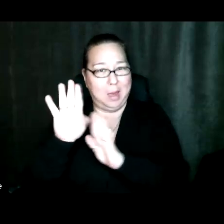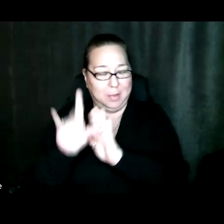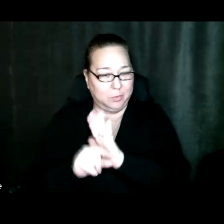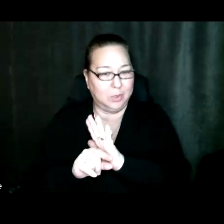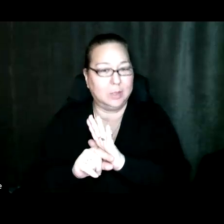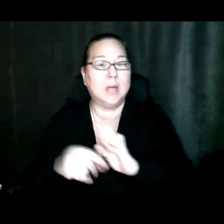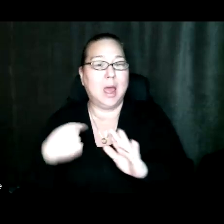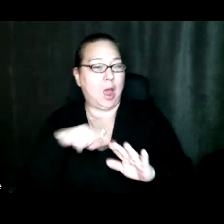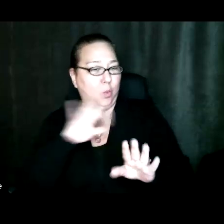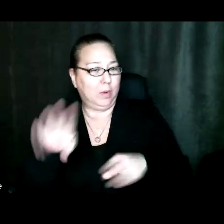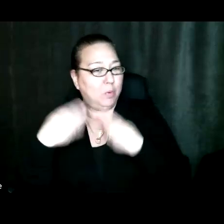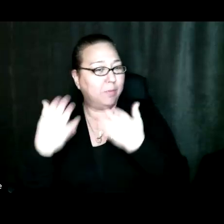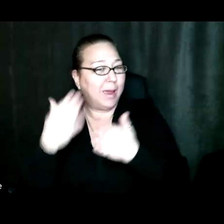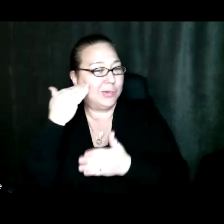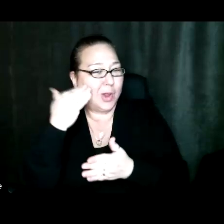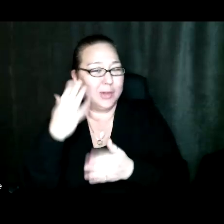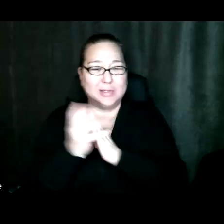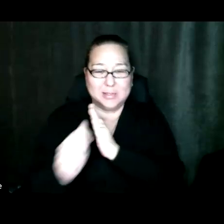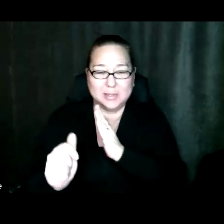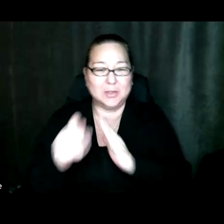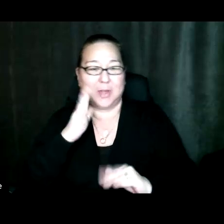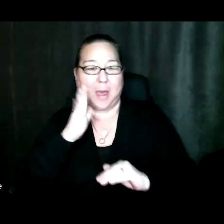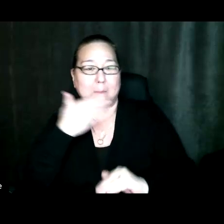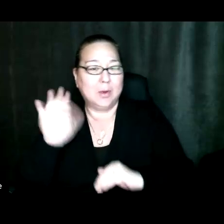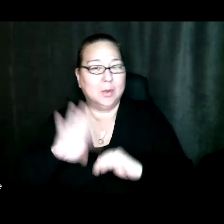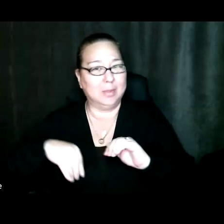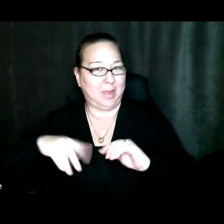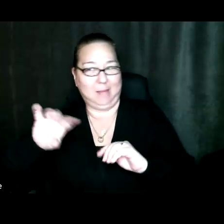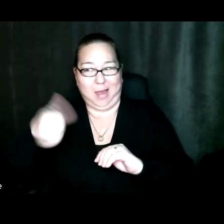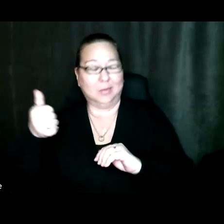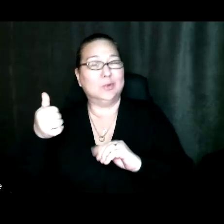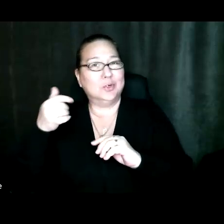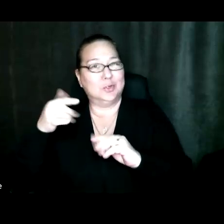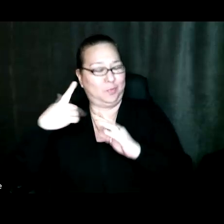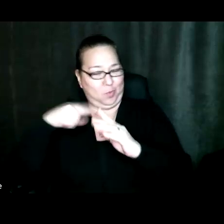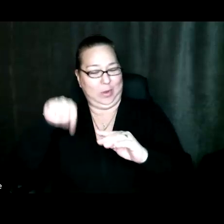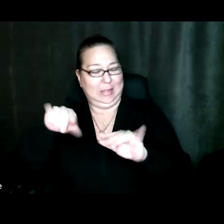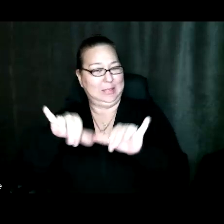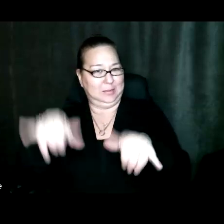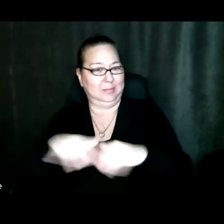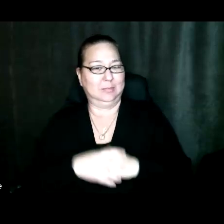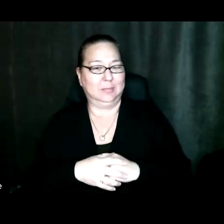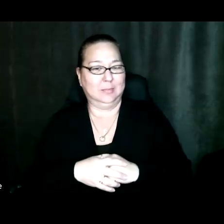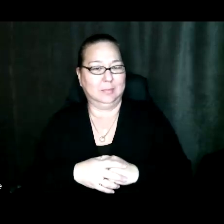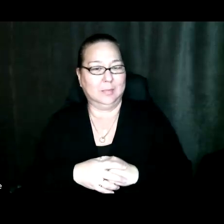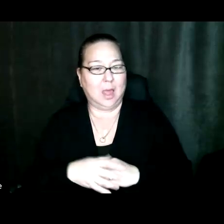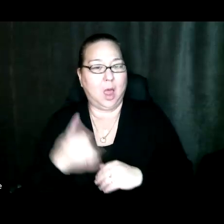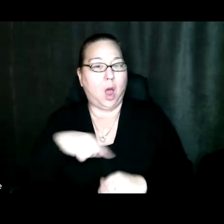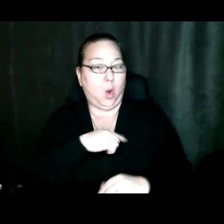in Boston. Our current work authorization under F1 student visa is set to expire in the summer of